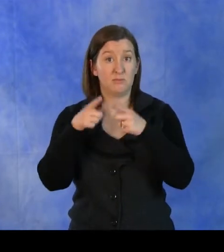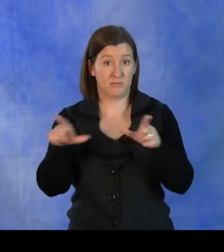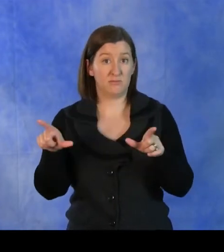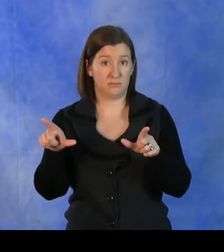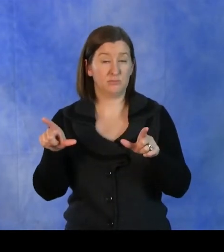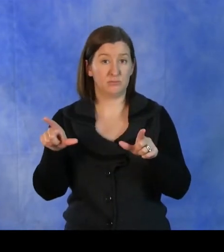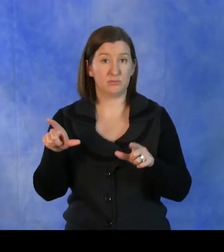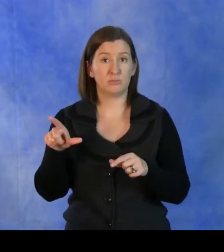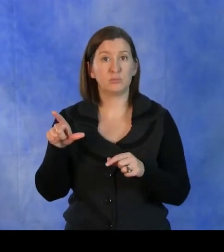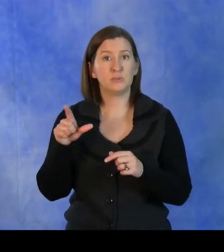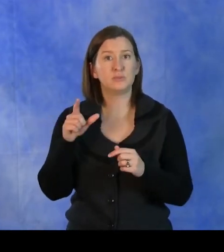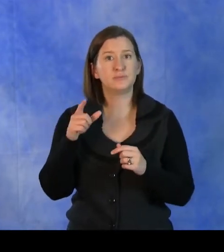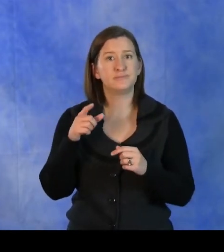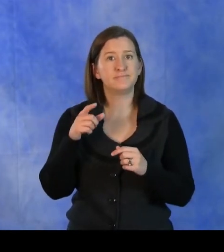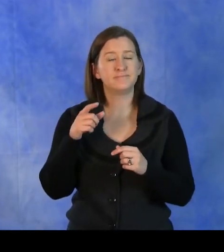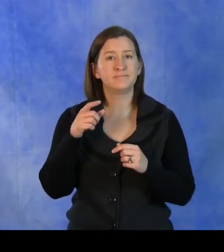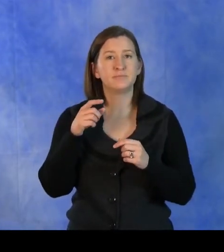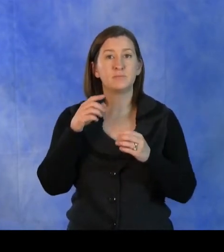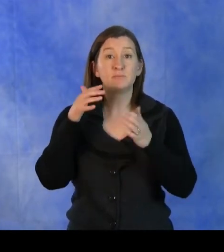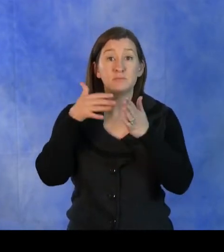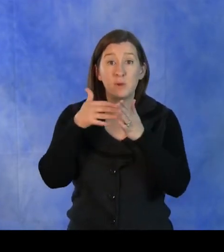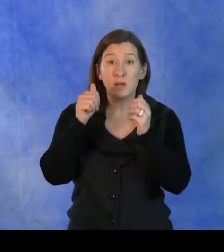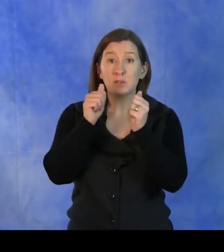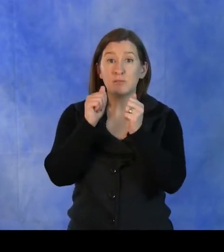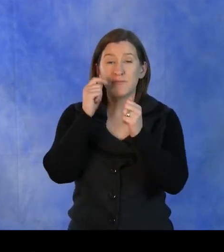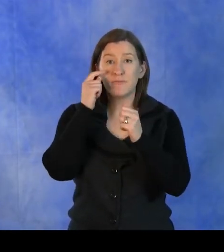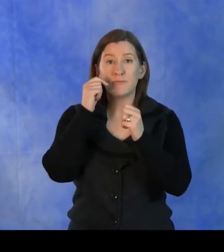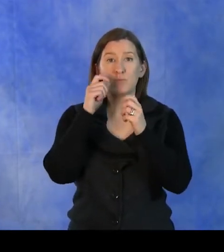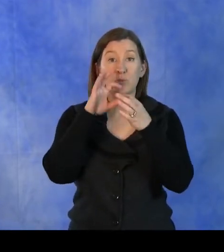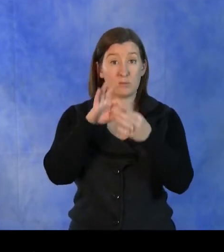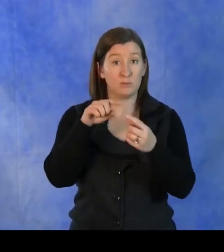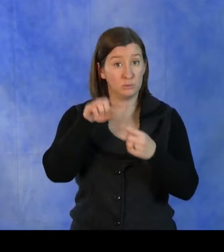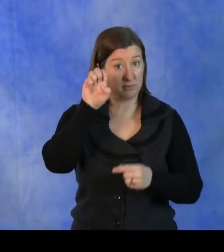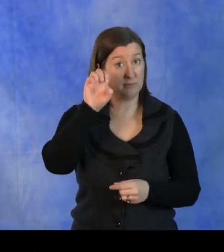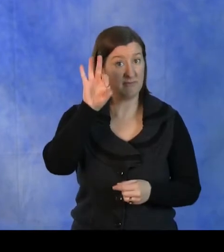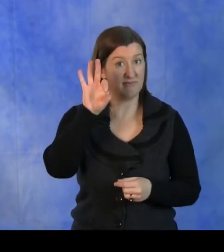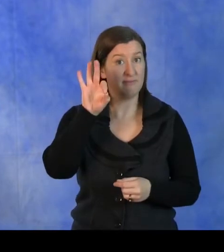For people who use sign language,